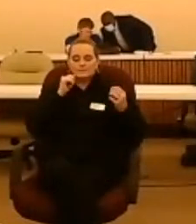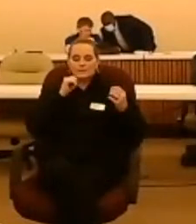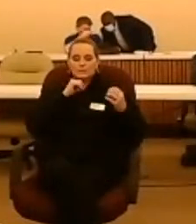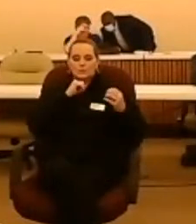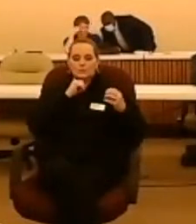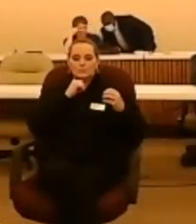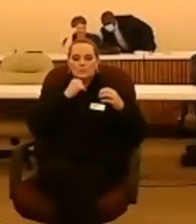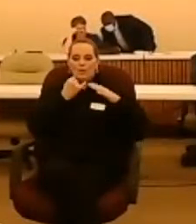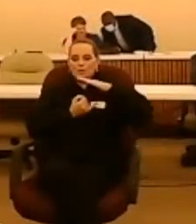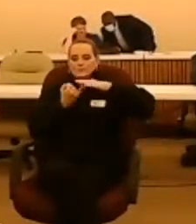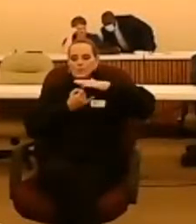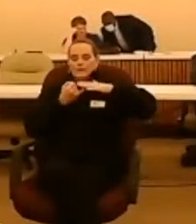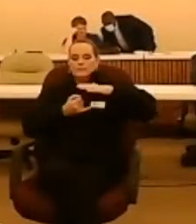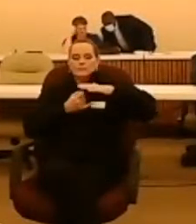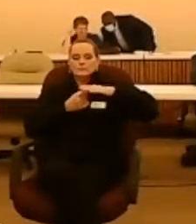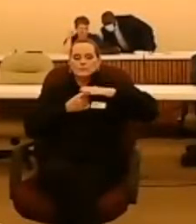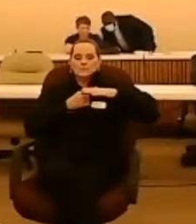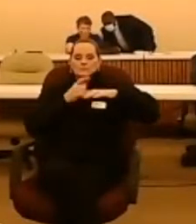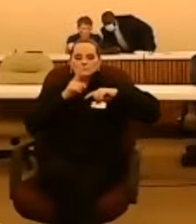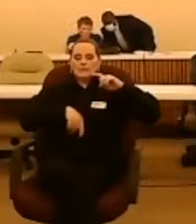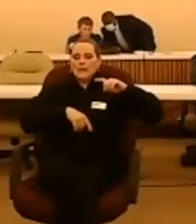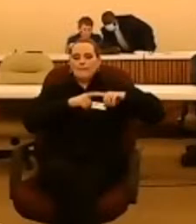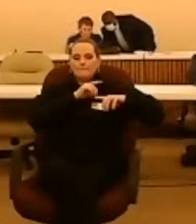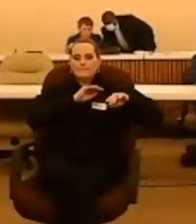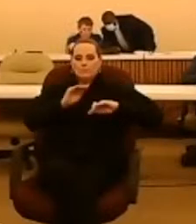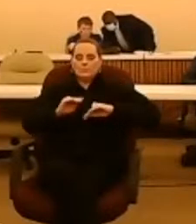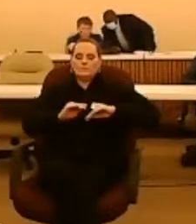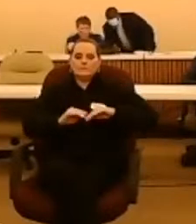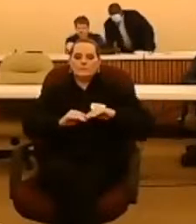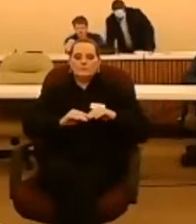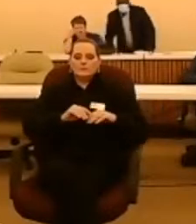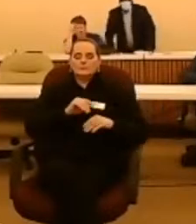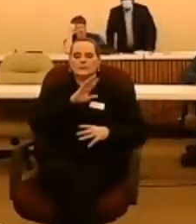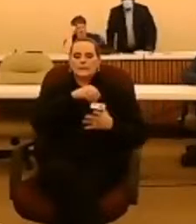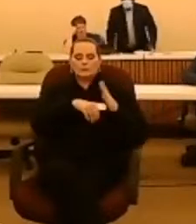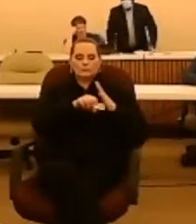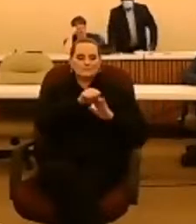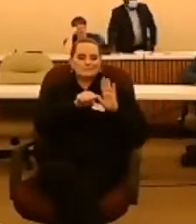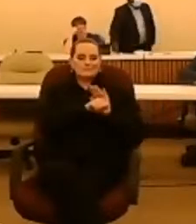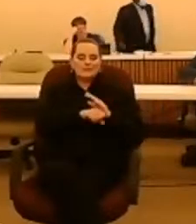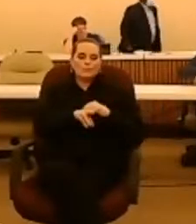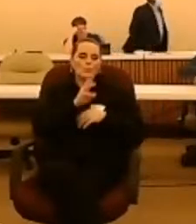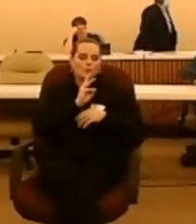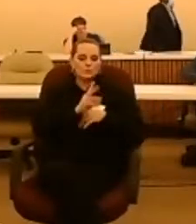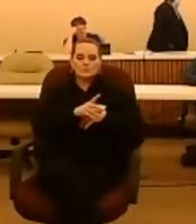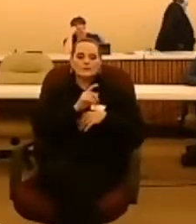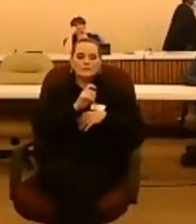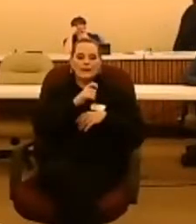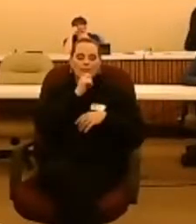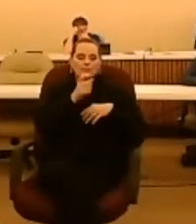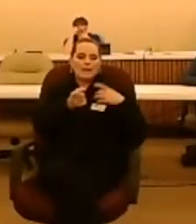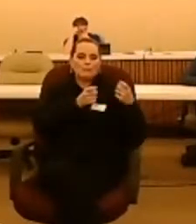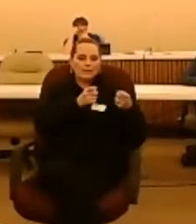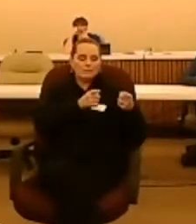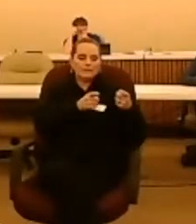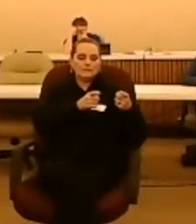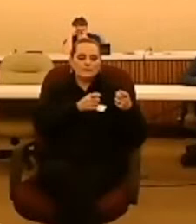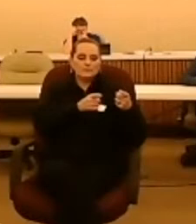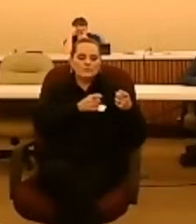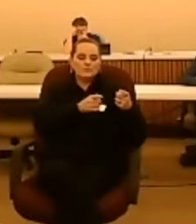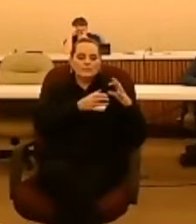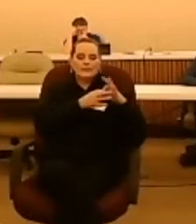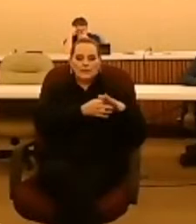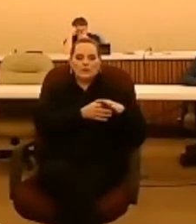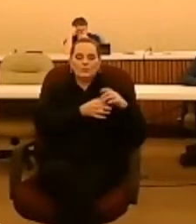isolated, non-navigable, intrastate waters, and not regulated under this section. So they're